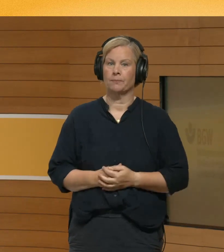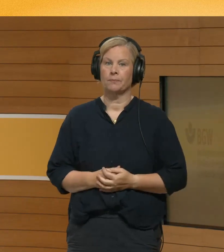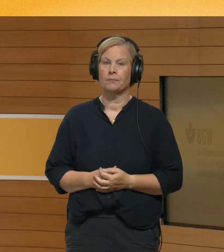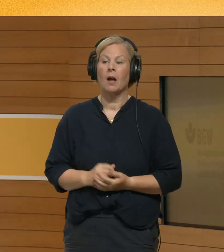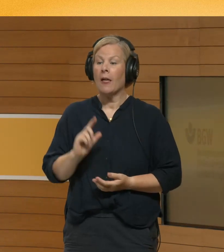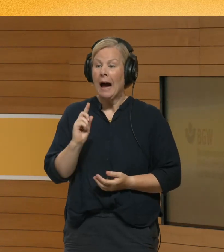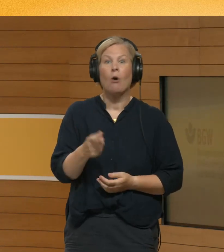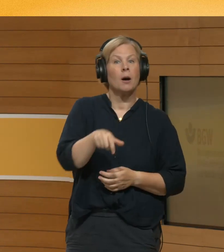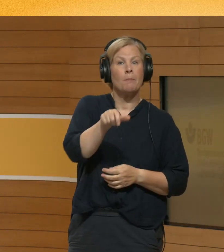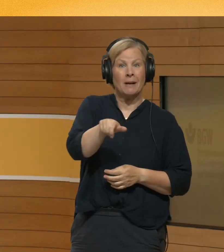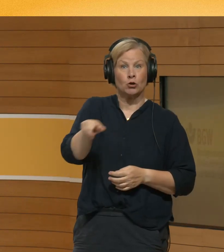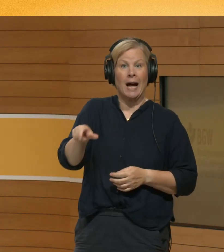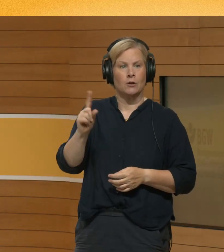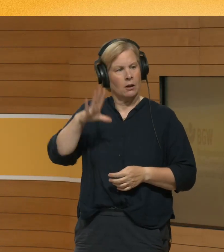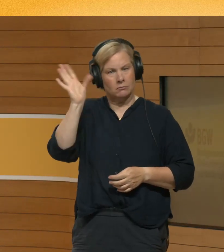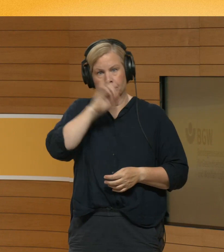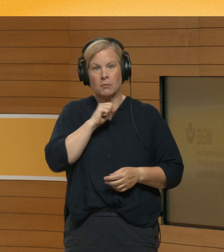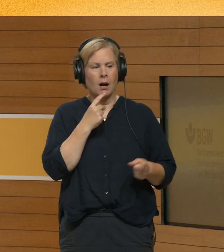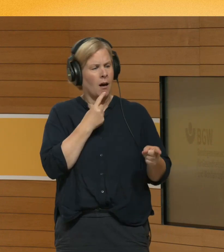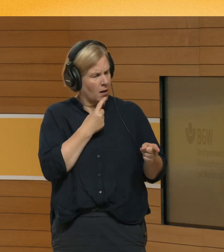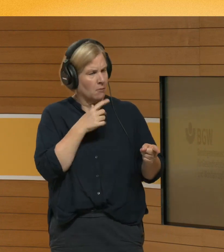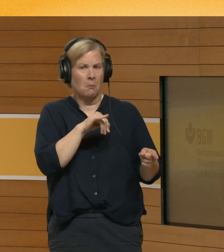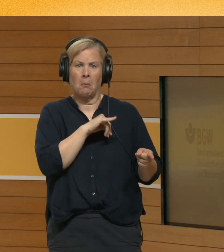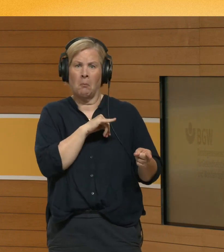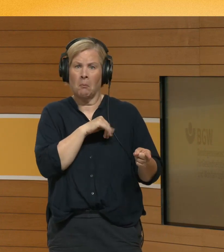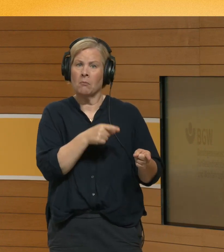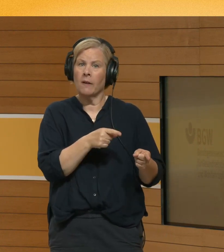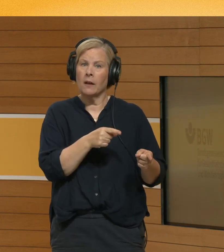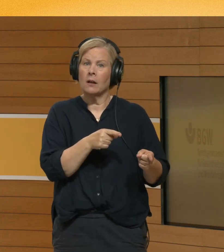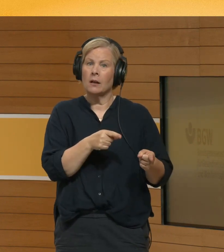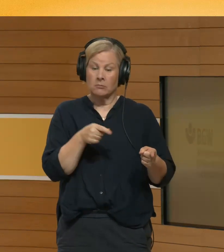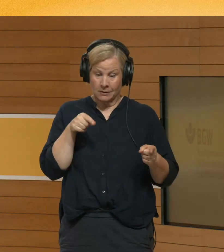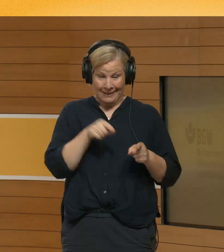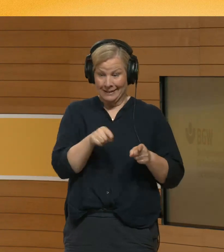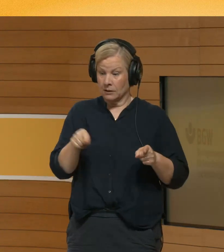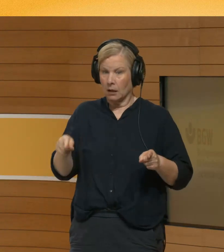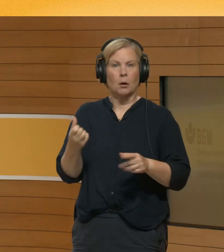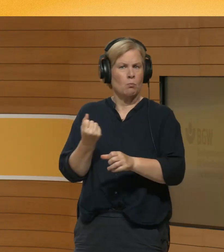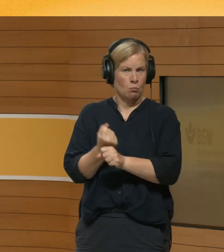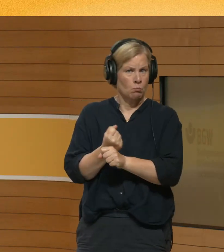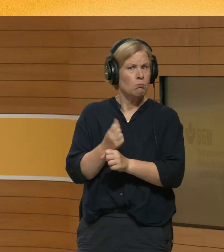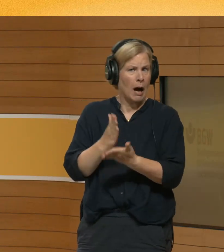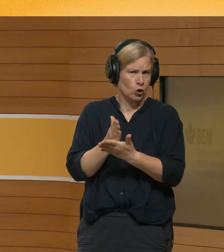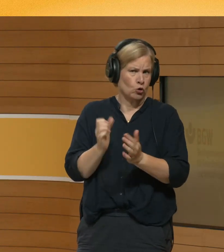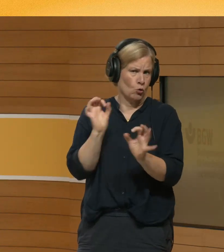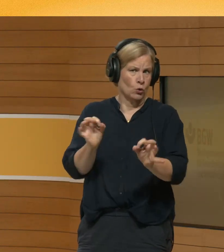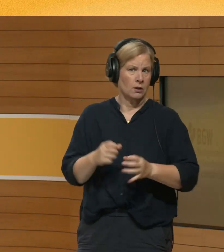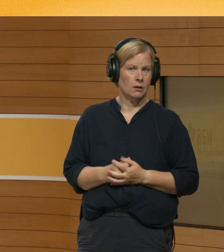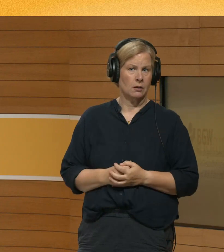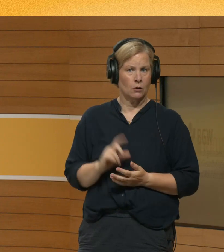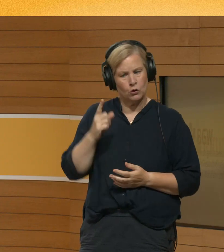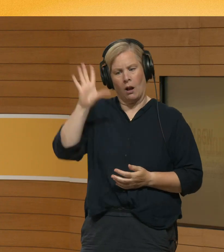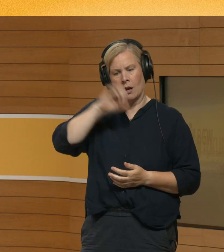well. So we've done a lot of things. I suppose it nearly feels like we've gone off a little bit from, but it's all part of it.